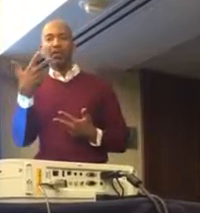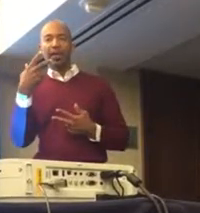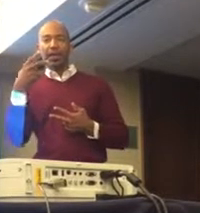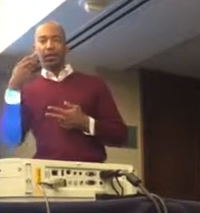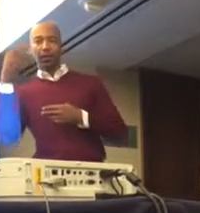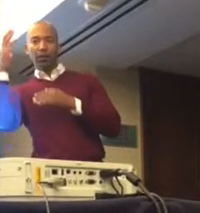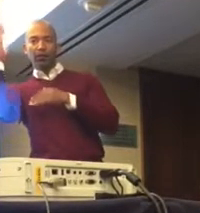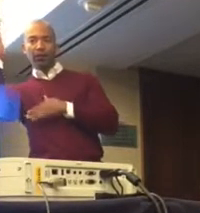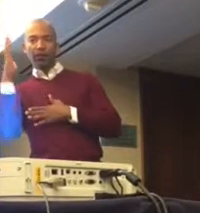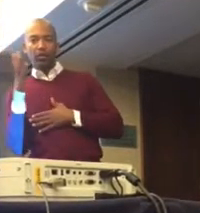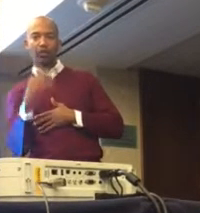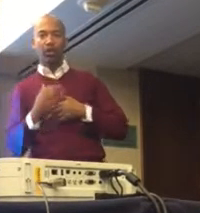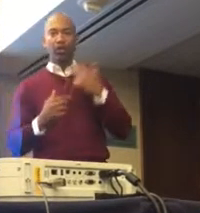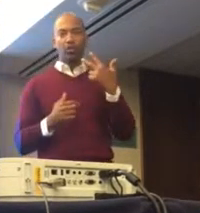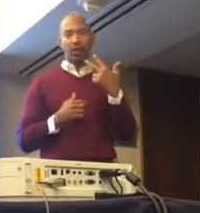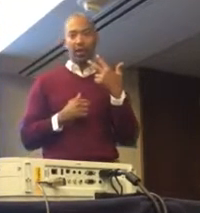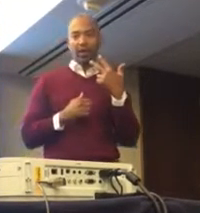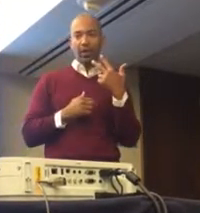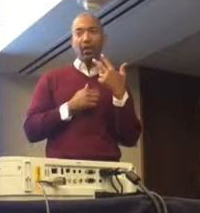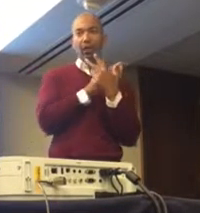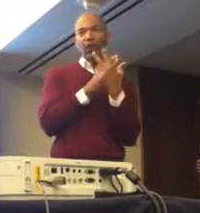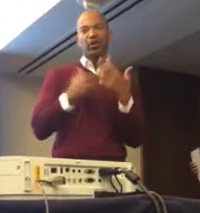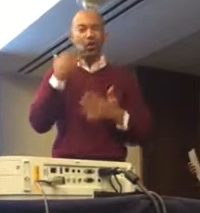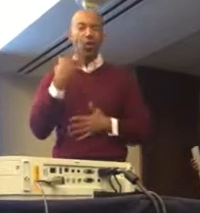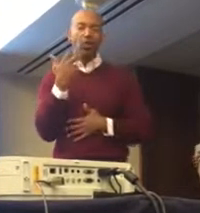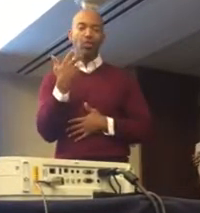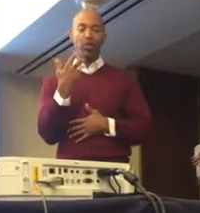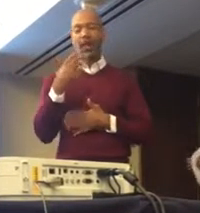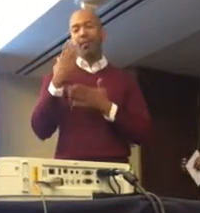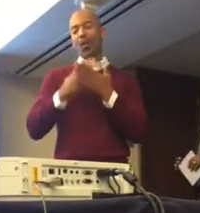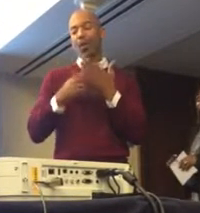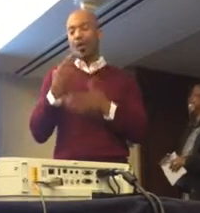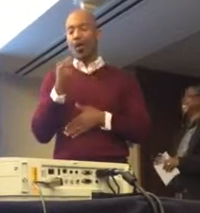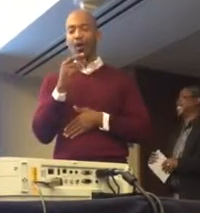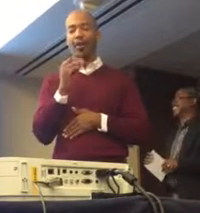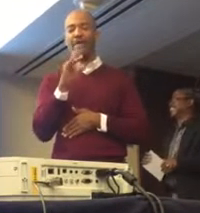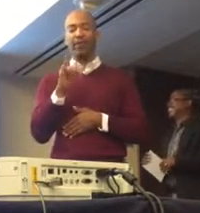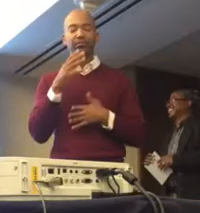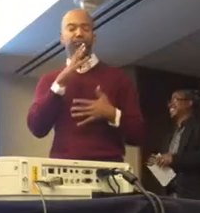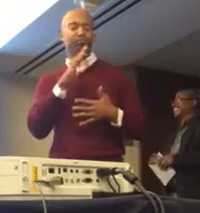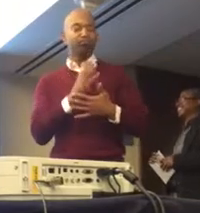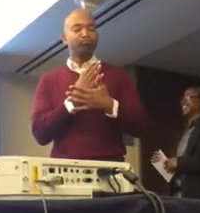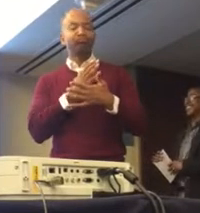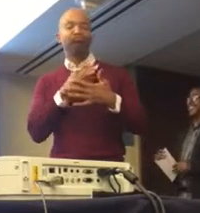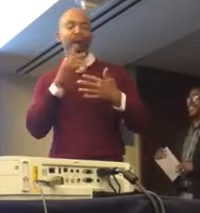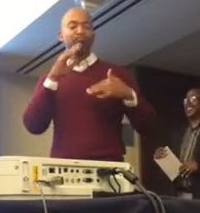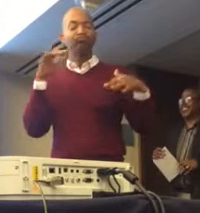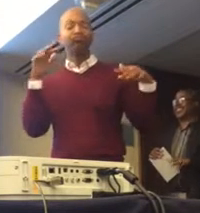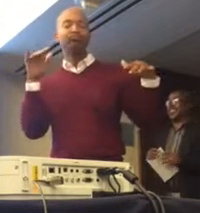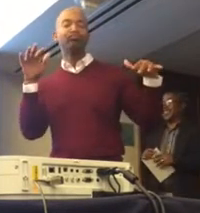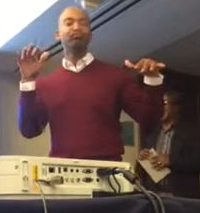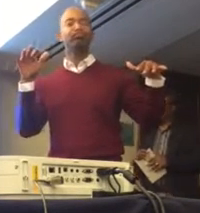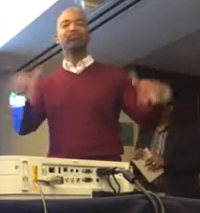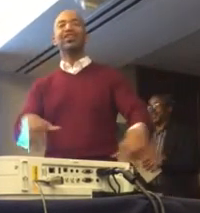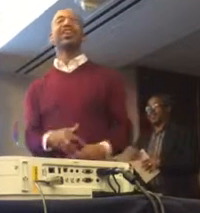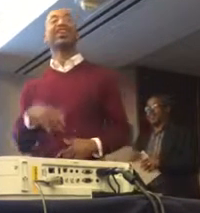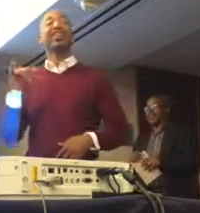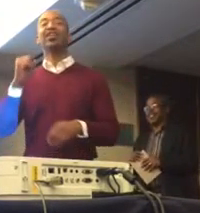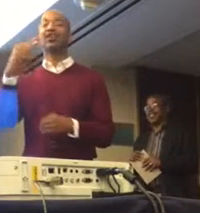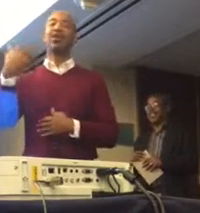That's how we're going to come at it. 3-part harmony. Yeah, 3-part harmony. Okay, so the first part, I'm going to kind of lay the foundation to explain more of this